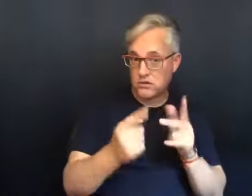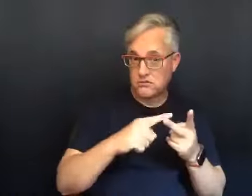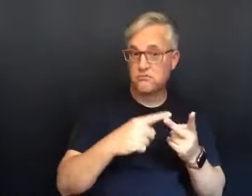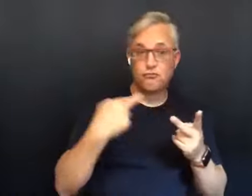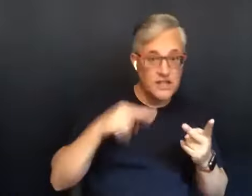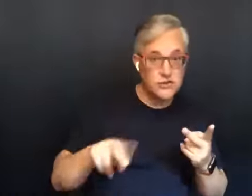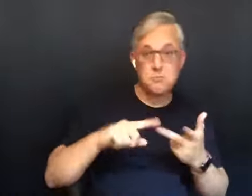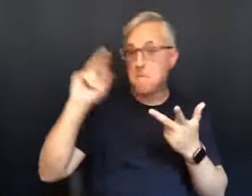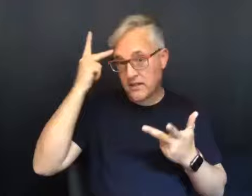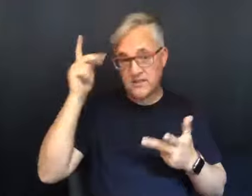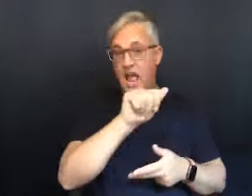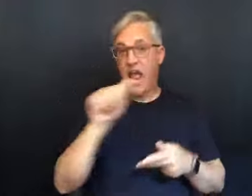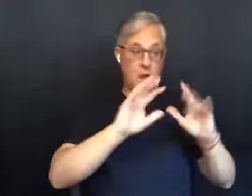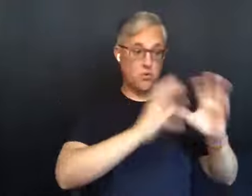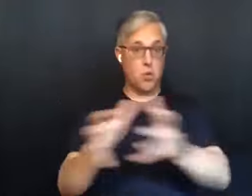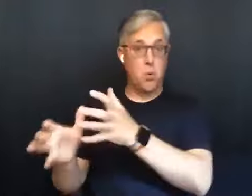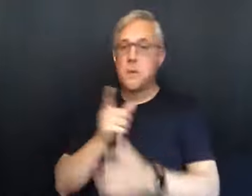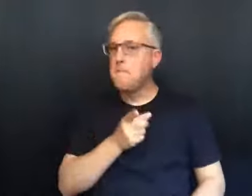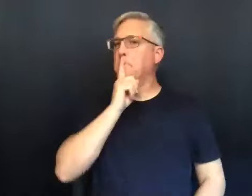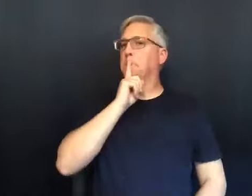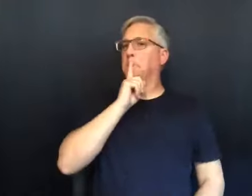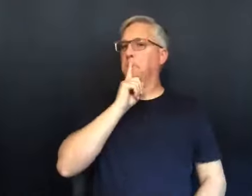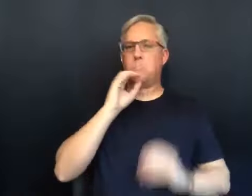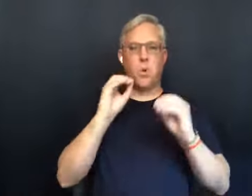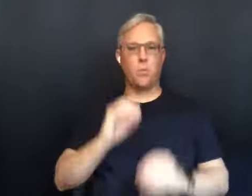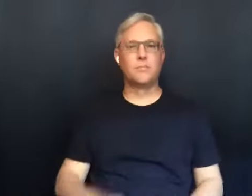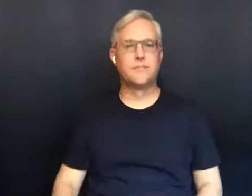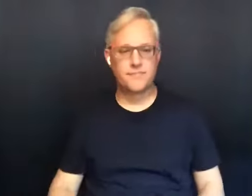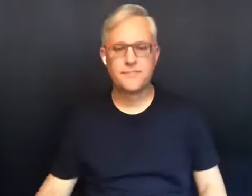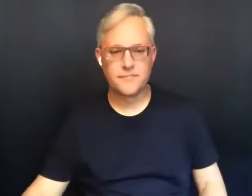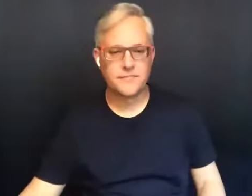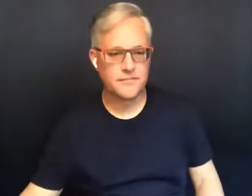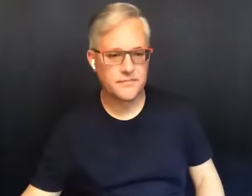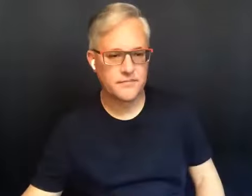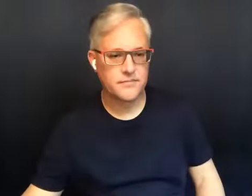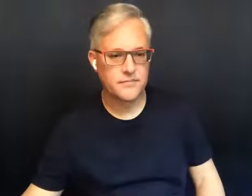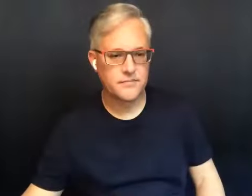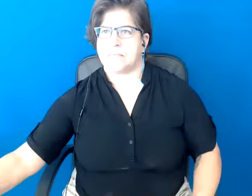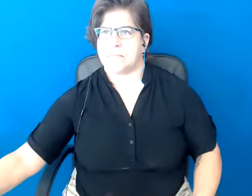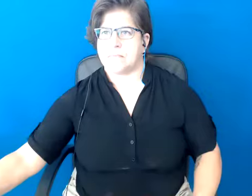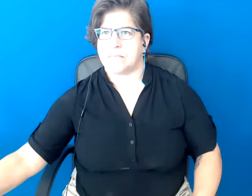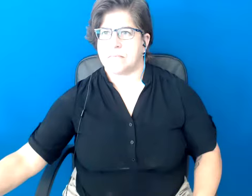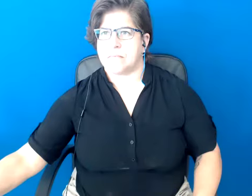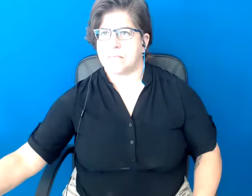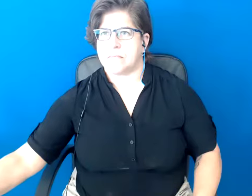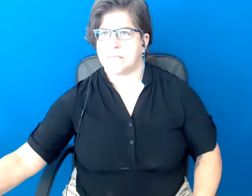one. Concerning such matters, they can express no views, whatever. Which is